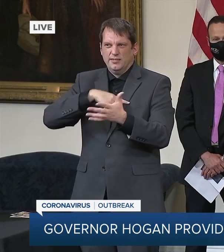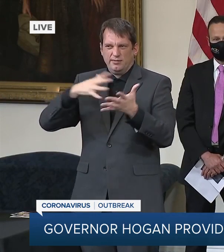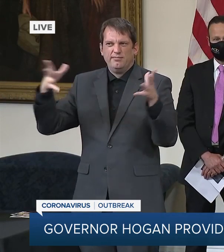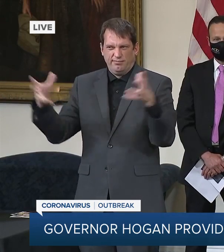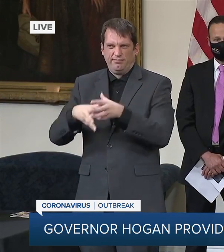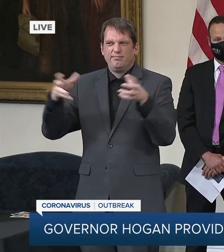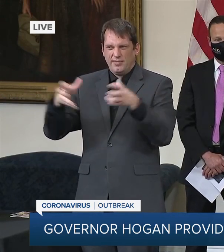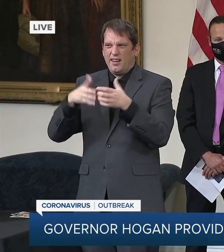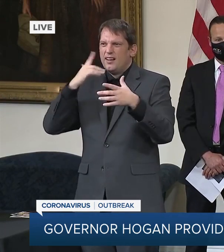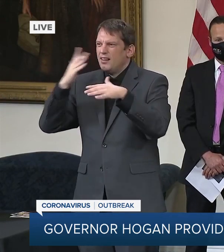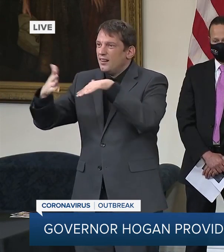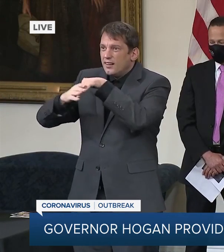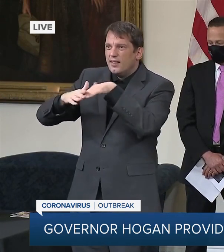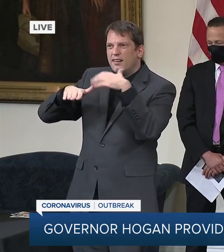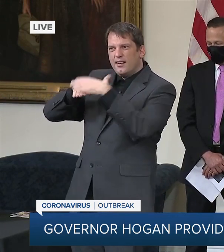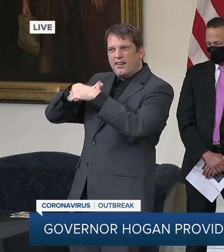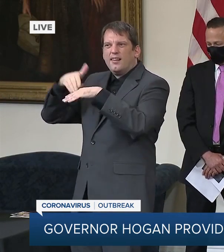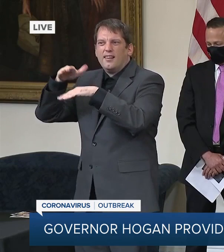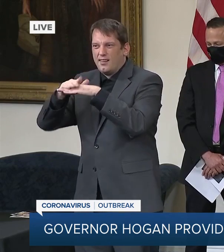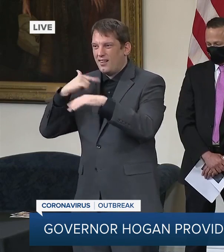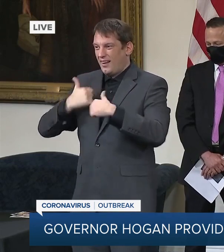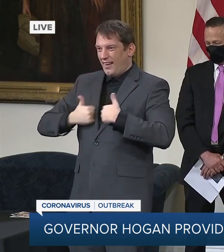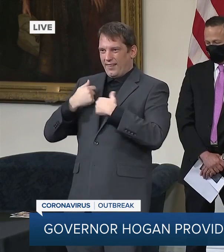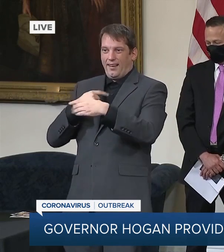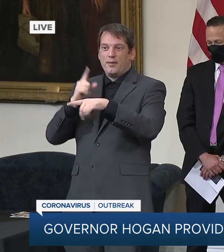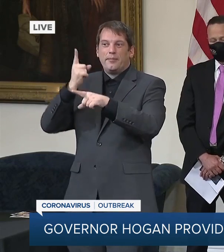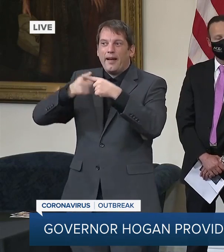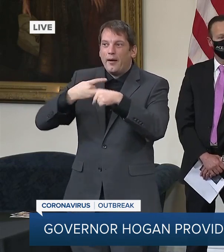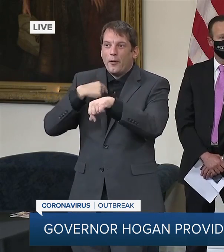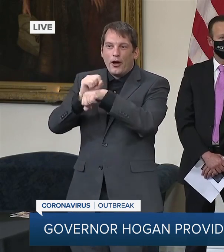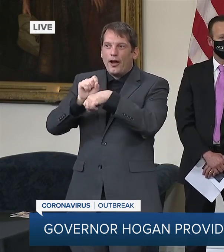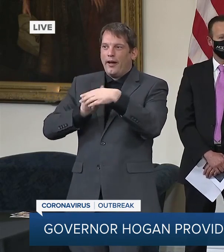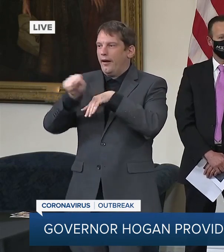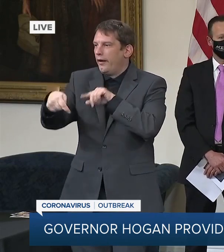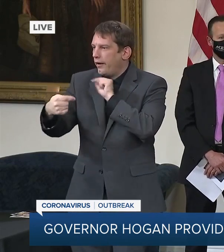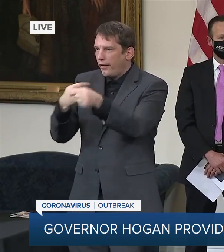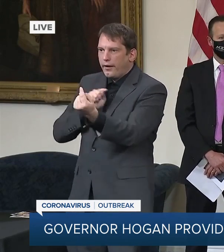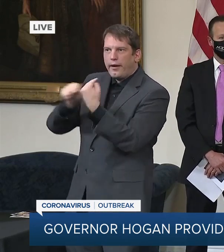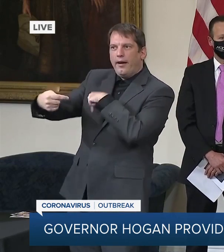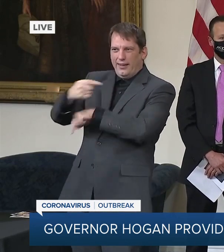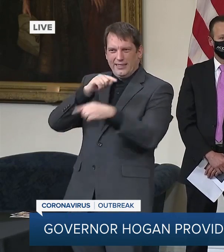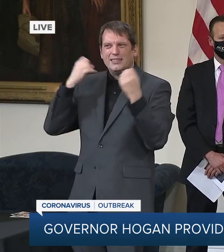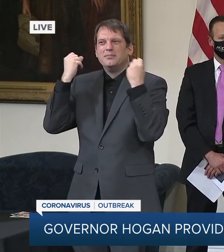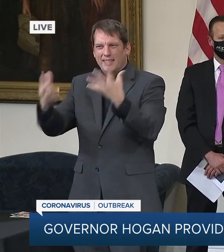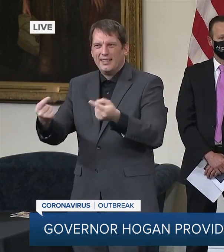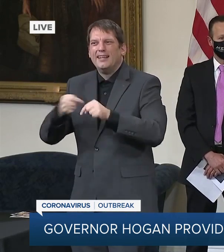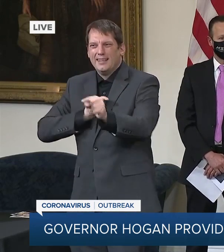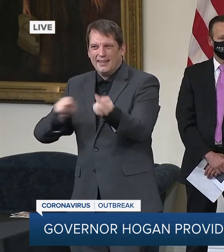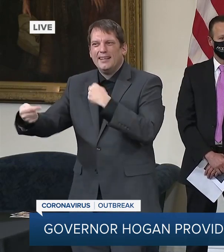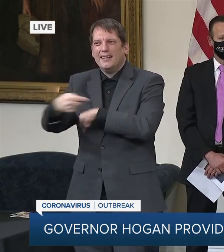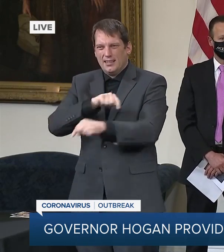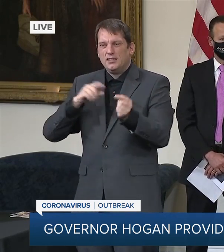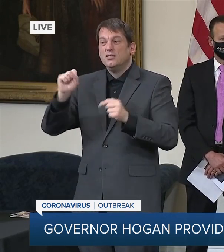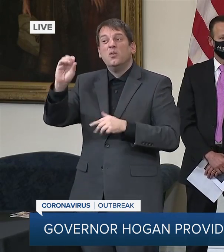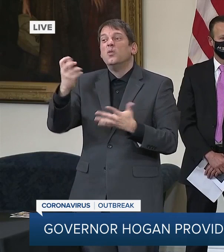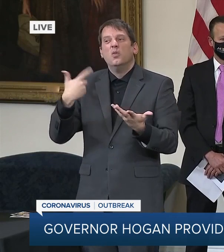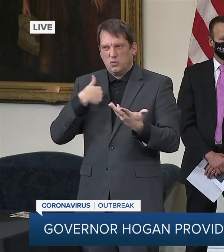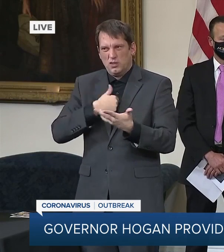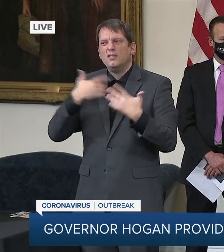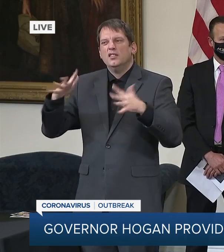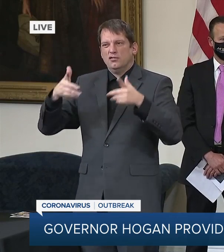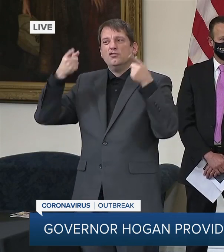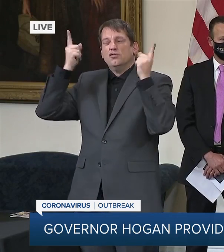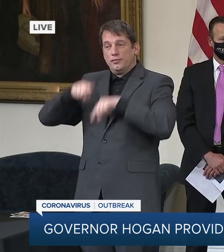living in one jurisdiction, working in another, back and forth. I mean, the one thing we reached agreement on, both Governor Northam and I, are